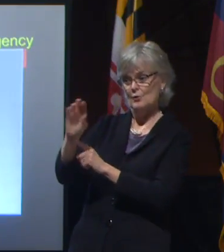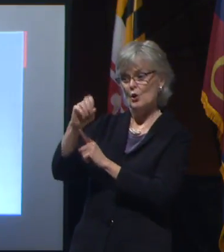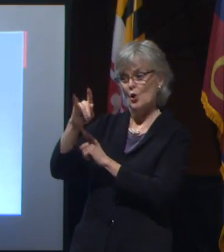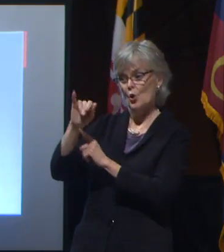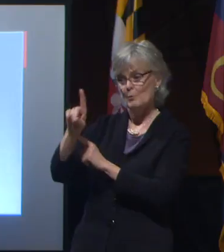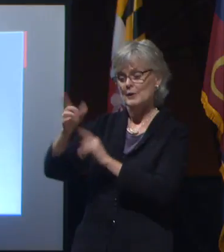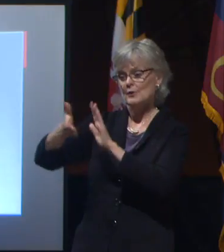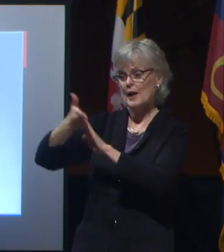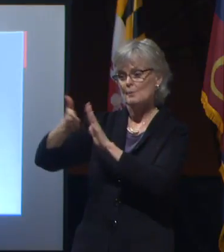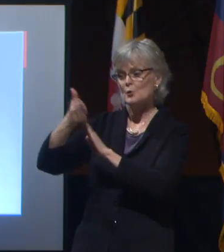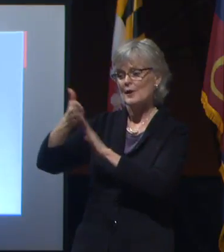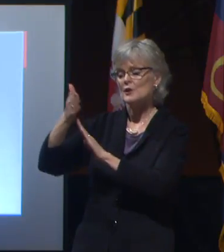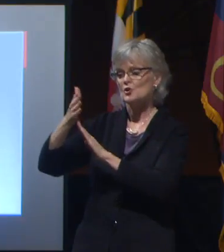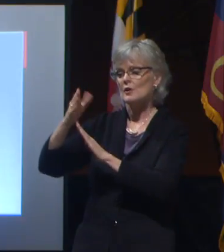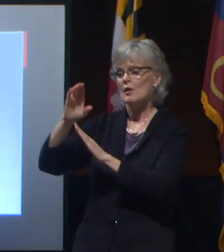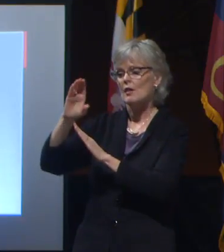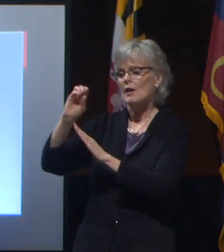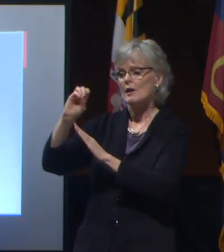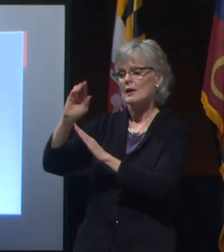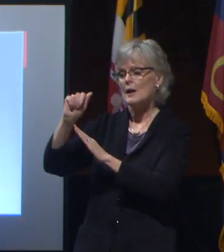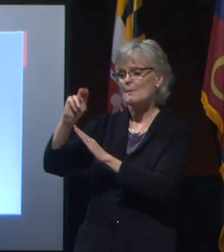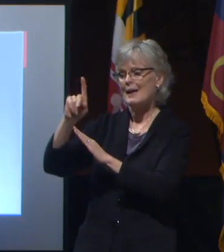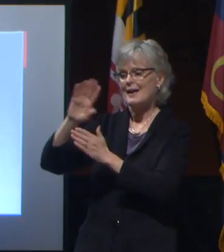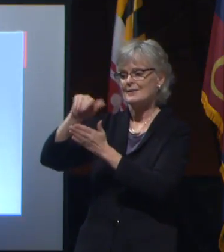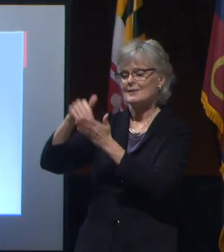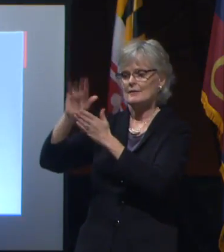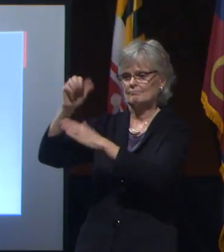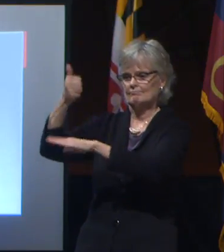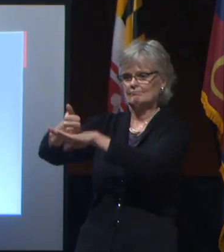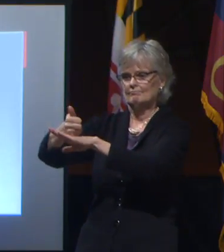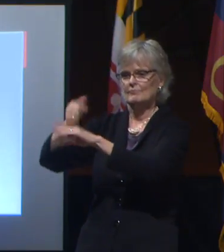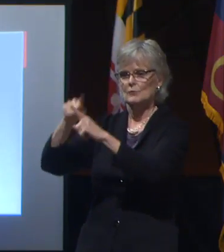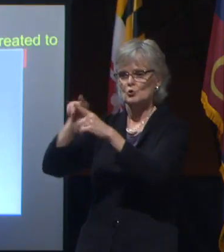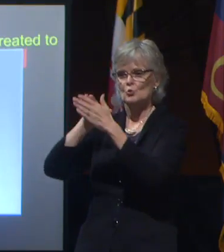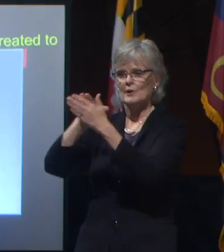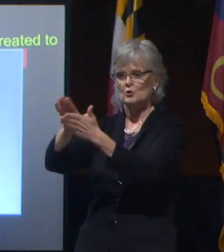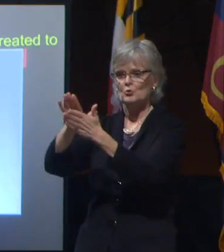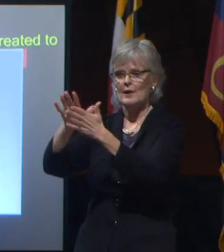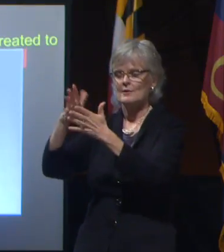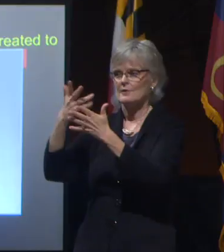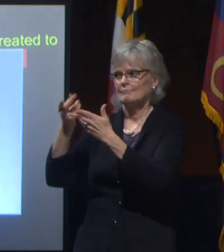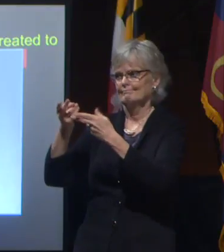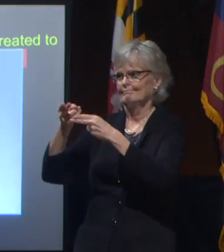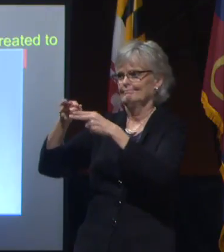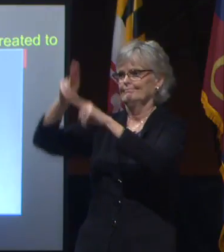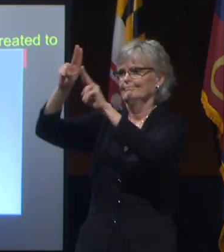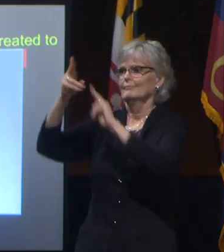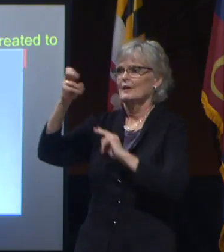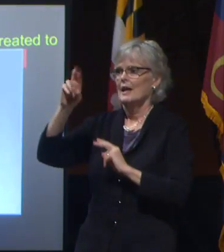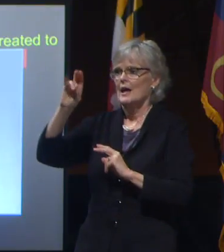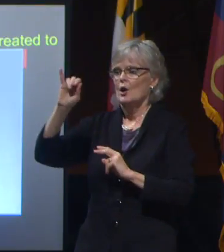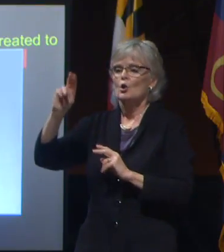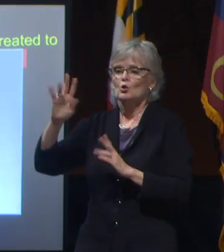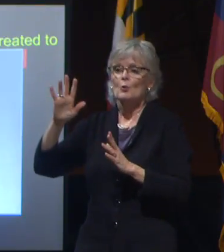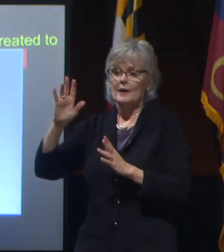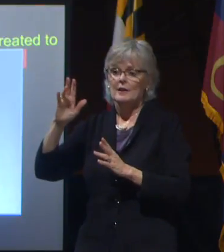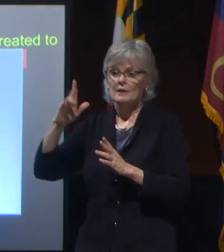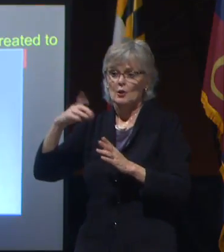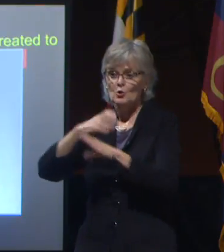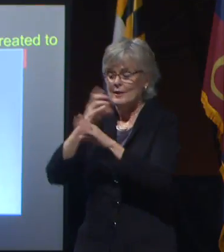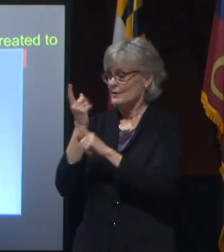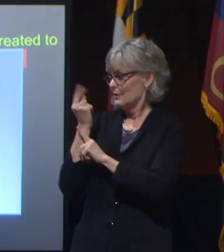Opioid Operational Command Center was created to address the growing heroin crisis. Last year,